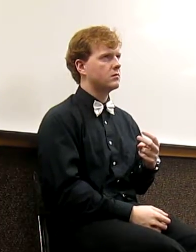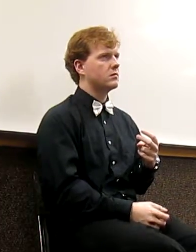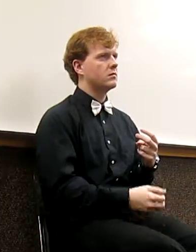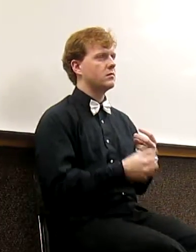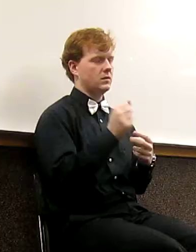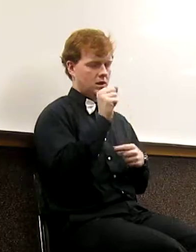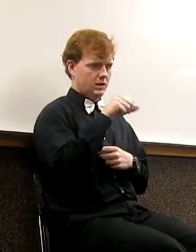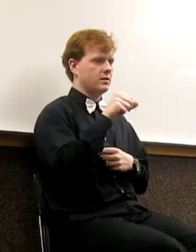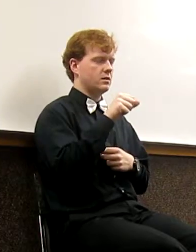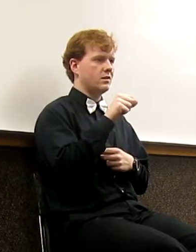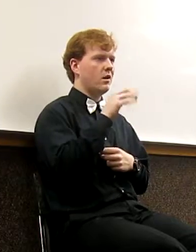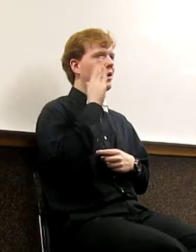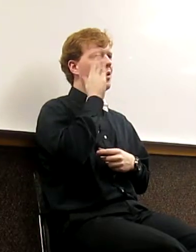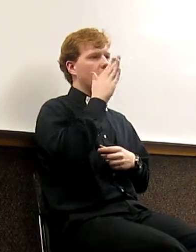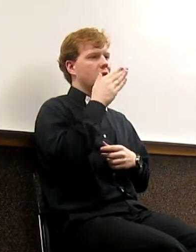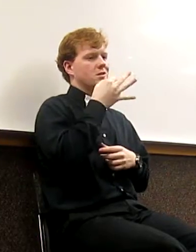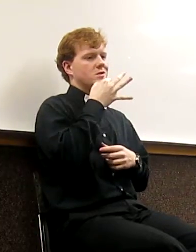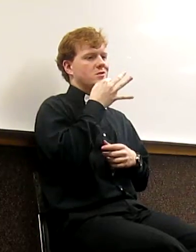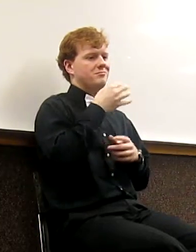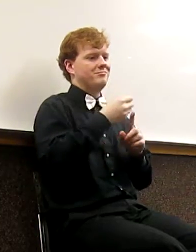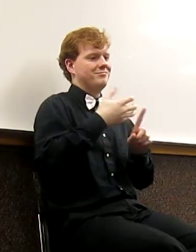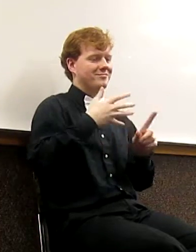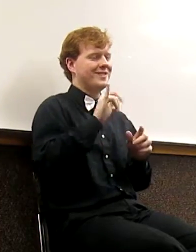Okay, anyway, when you're looking at a food label,